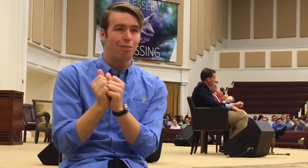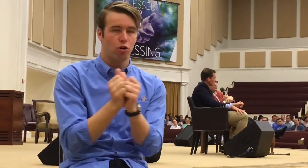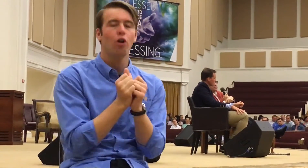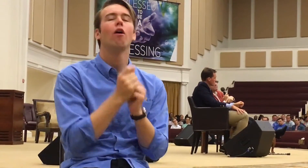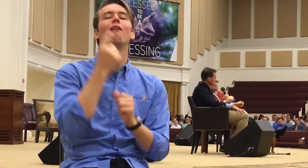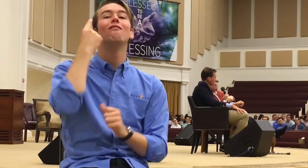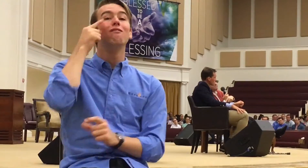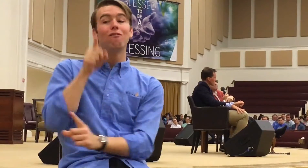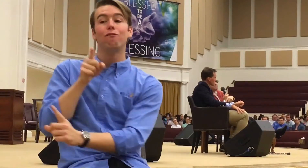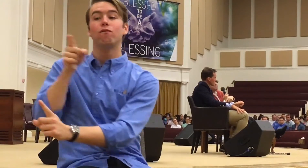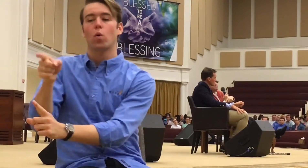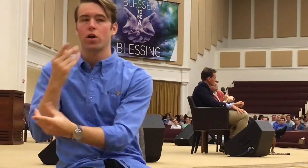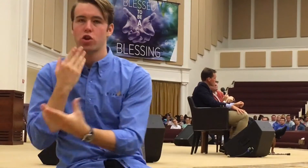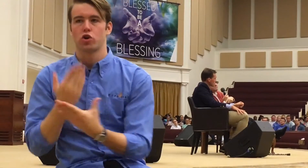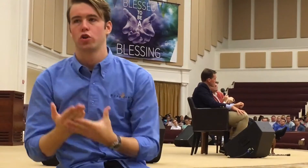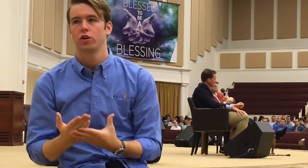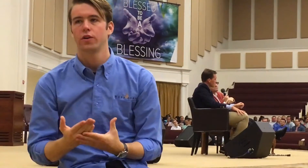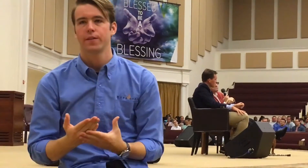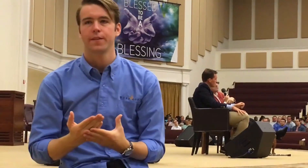for the good.